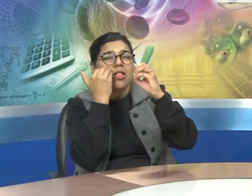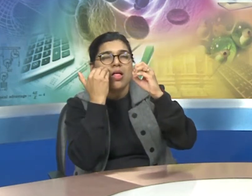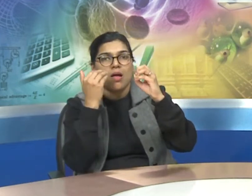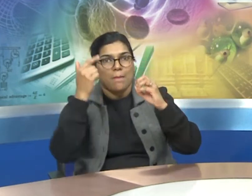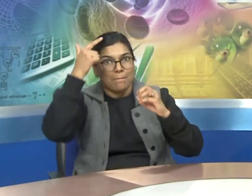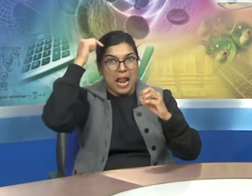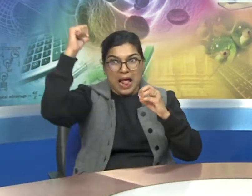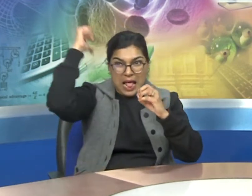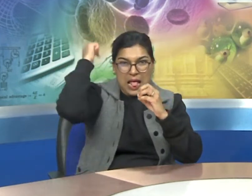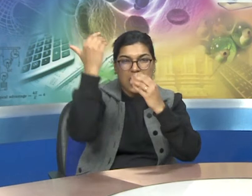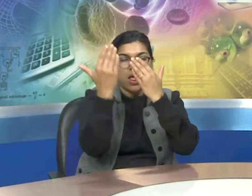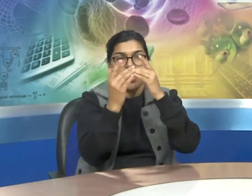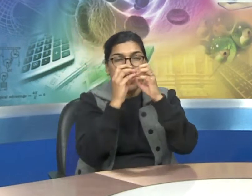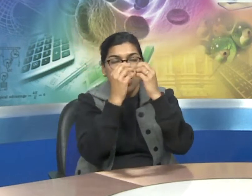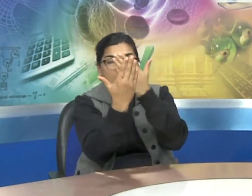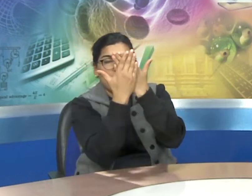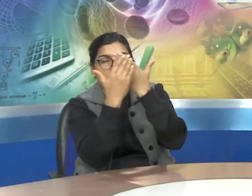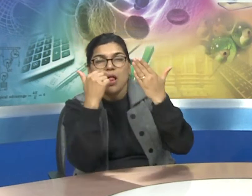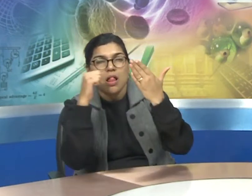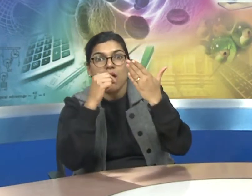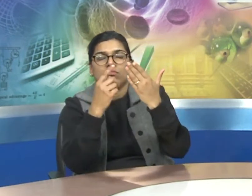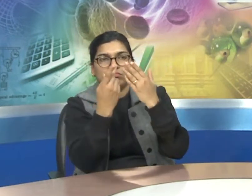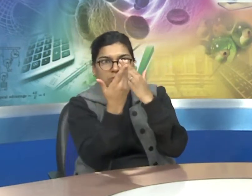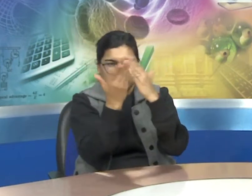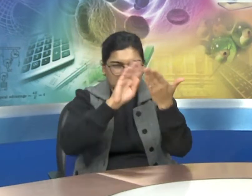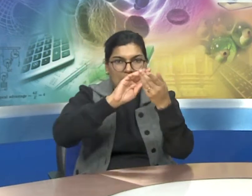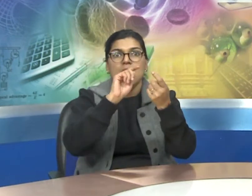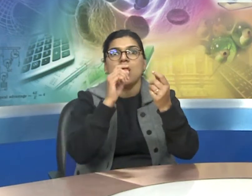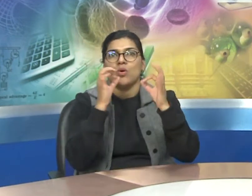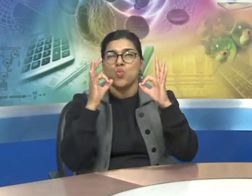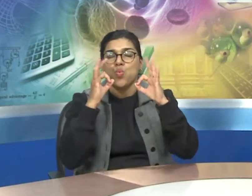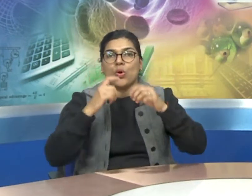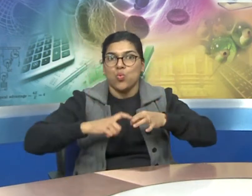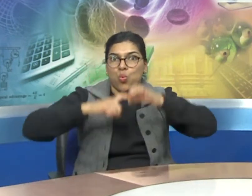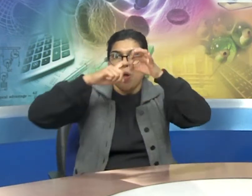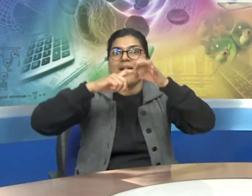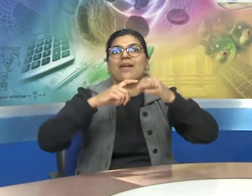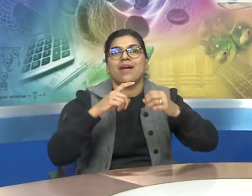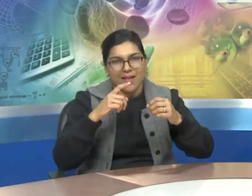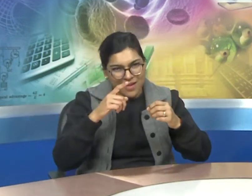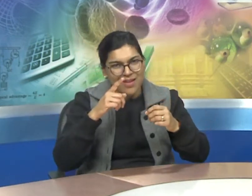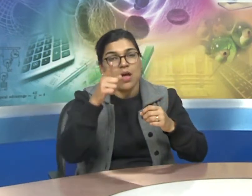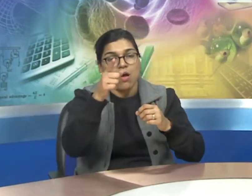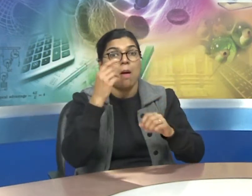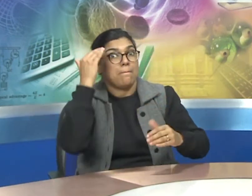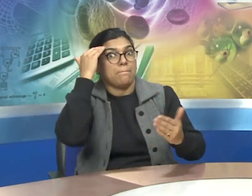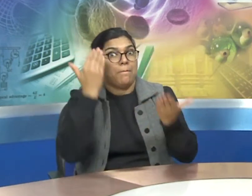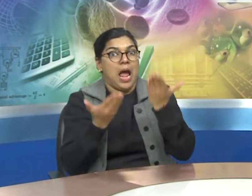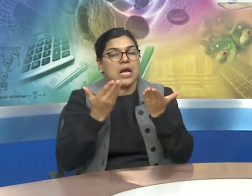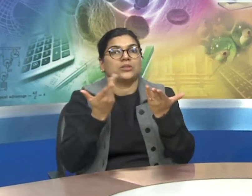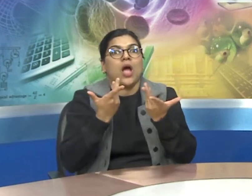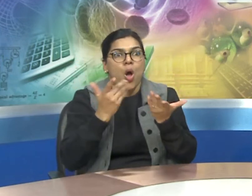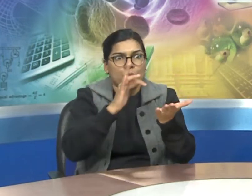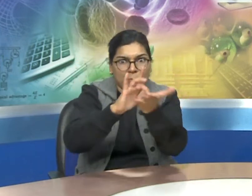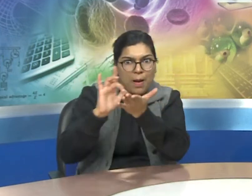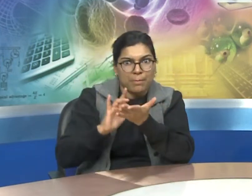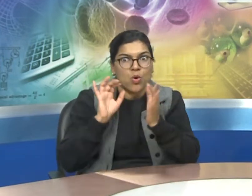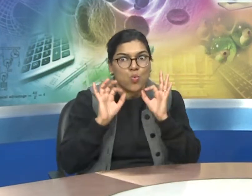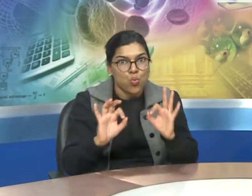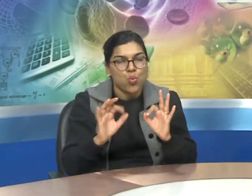slides and take interest, because our message also needs to be interested, so that all the audiences to whom we are presenting,